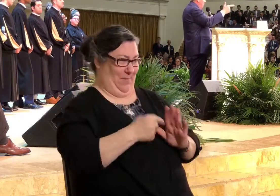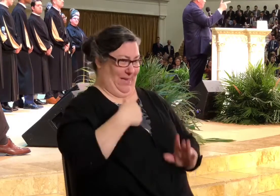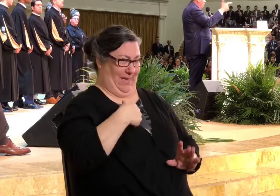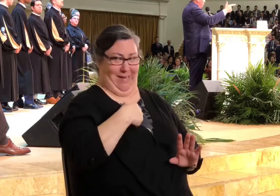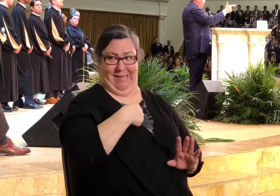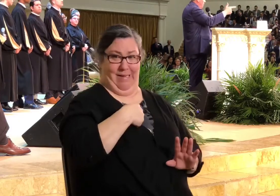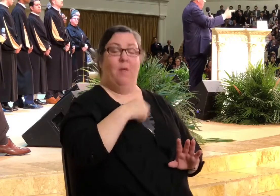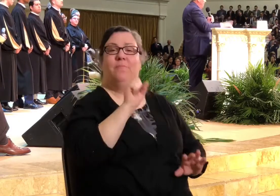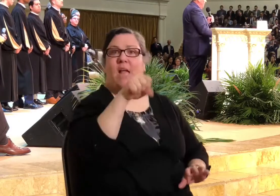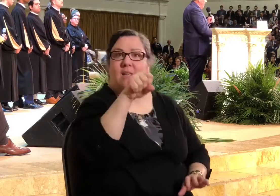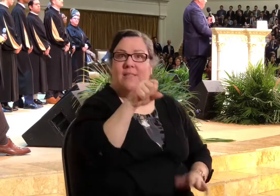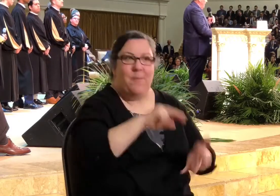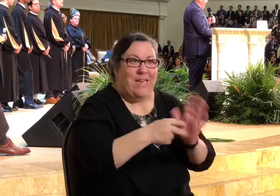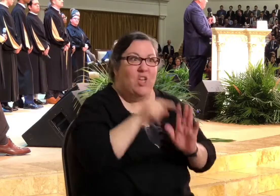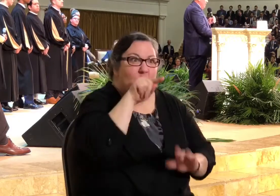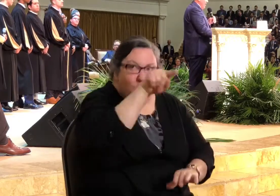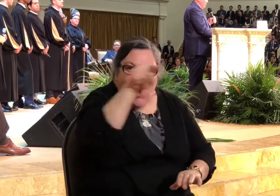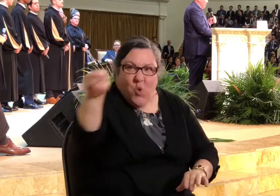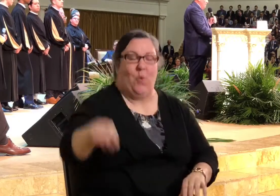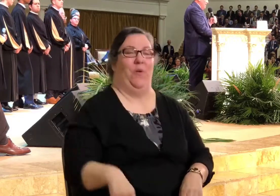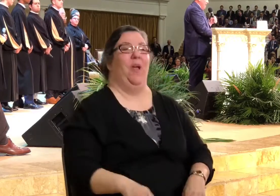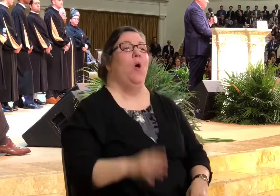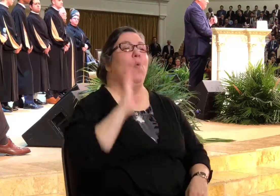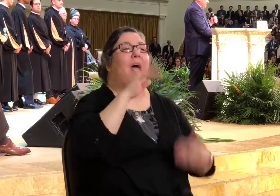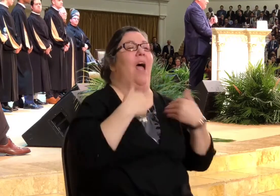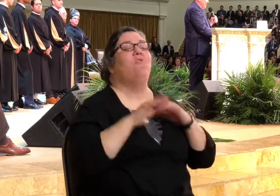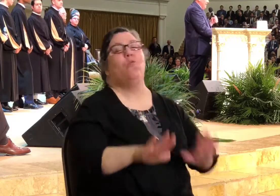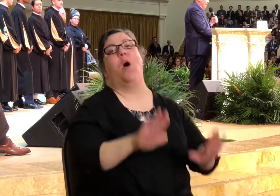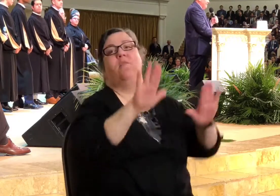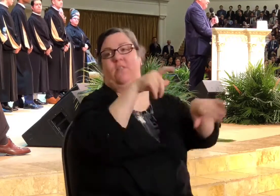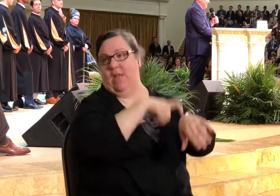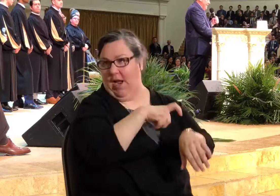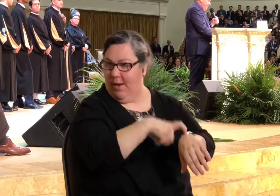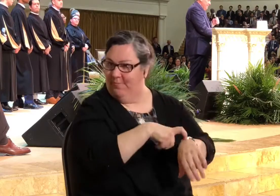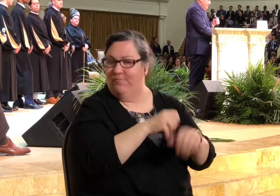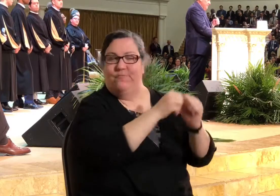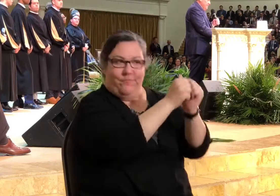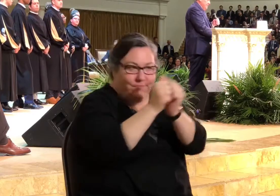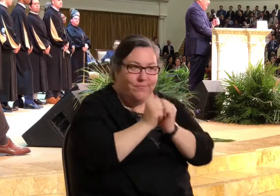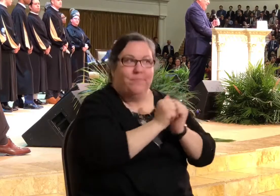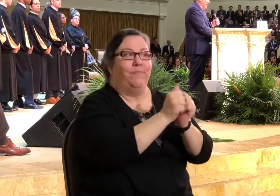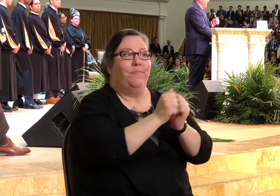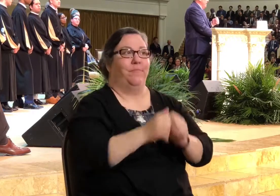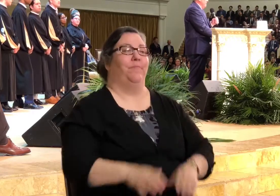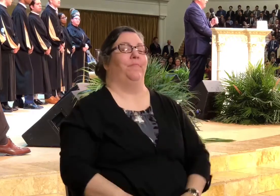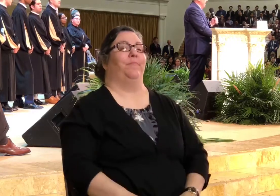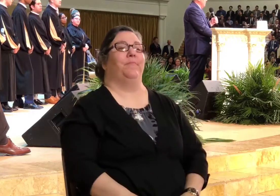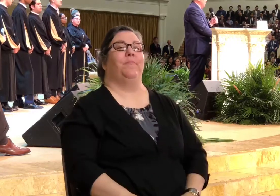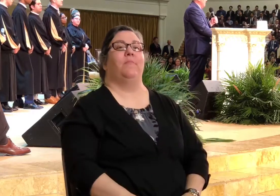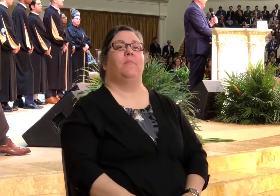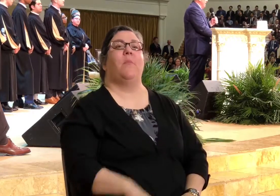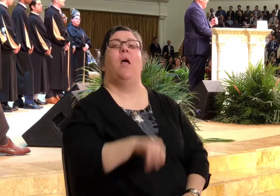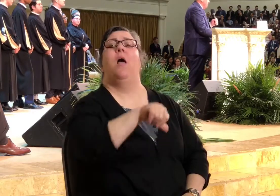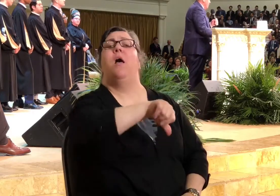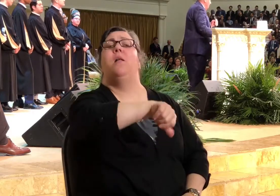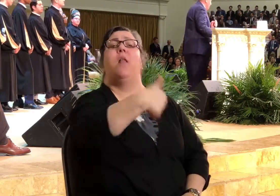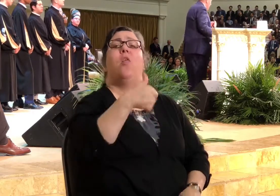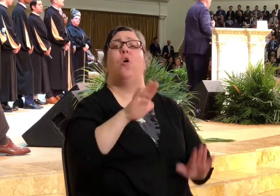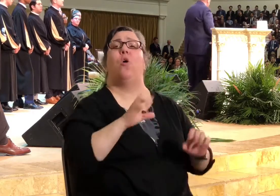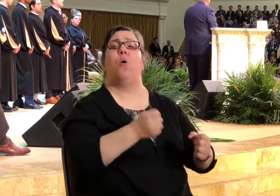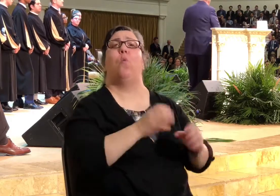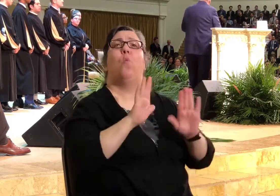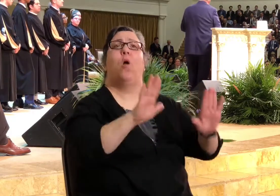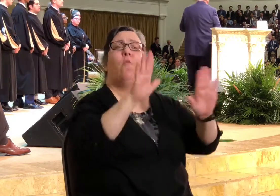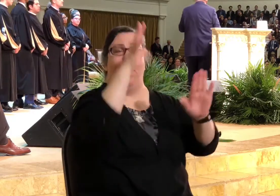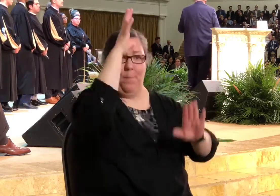that means you. And we'll have a great time together. Amen. Another great man of God's coming